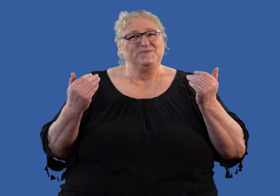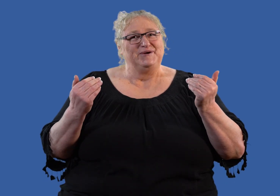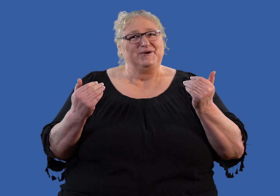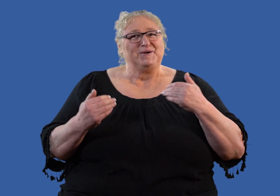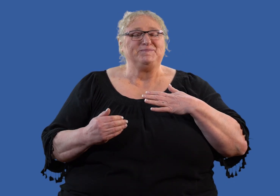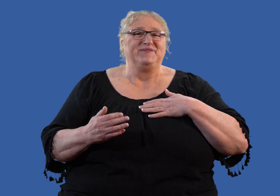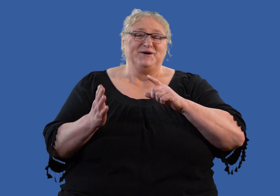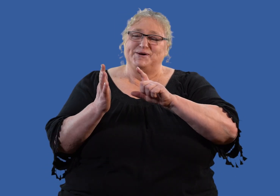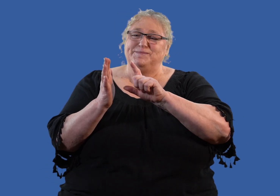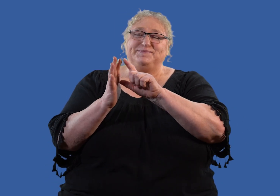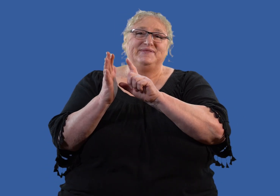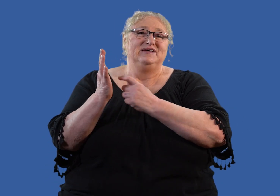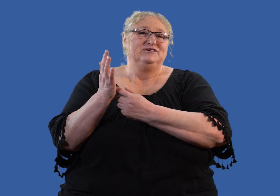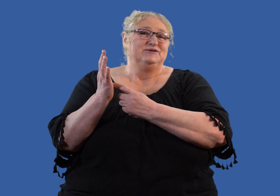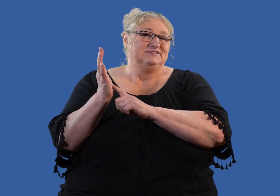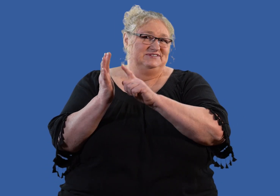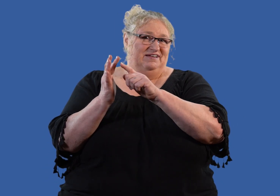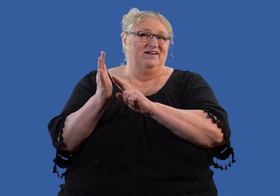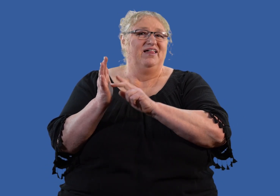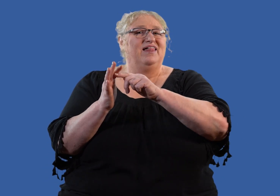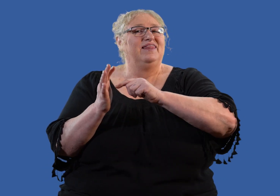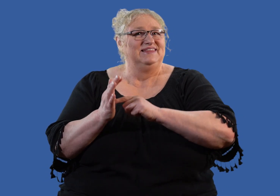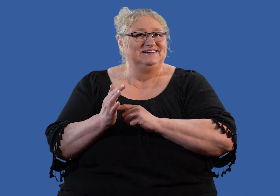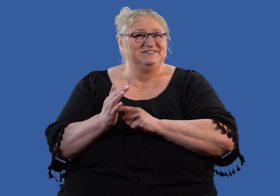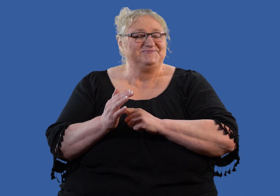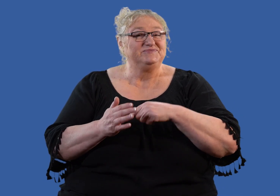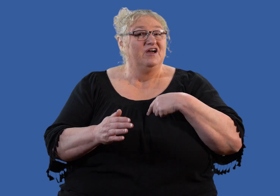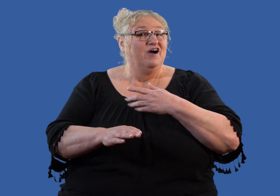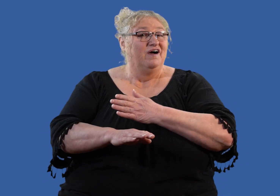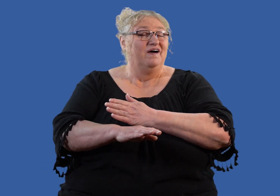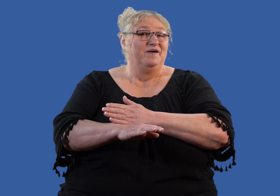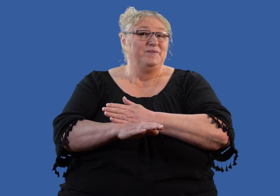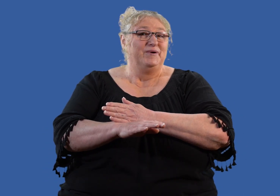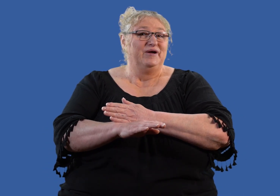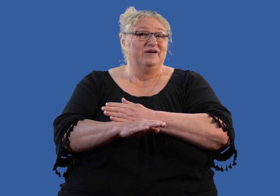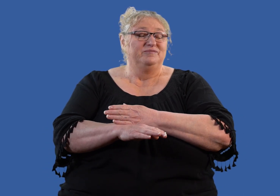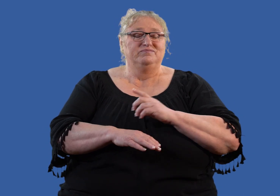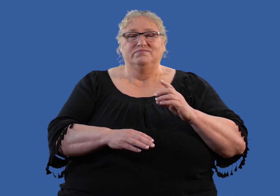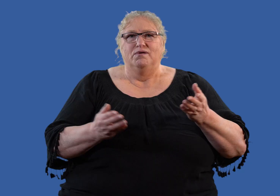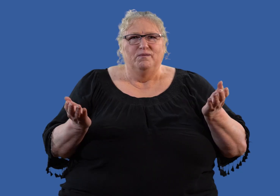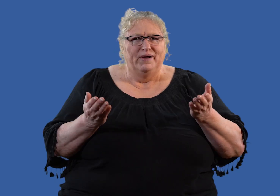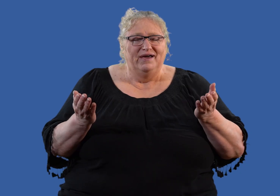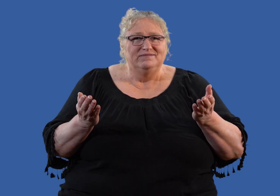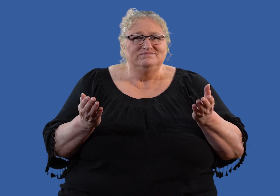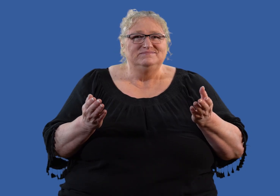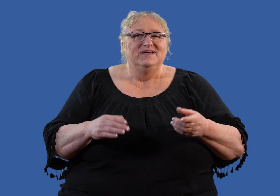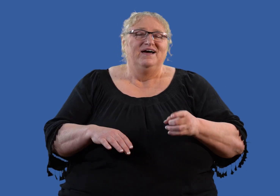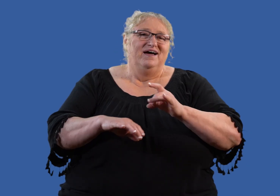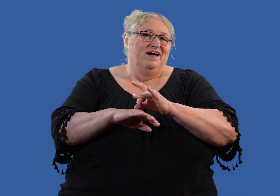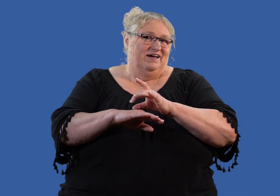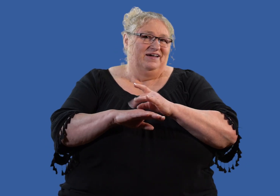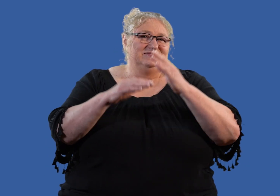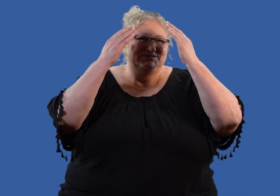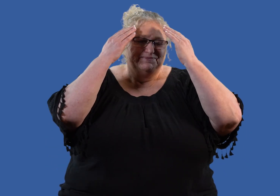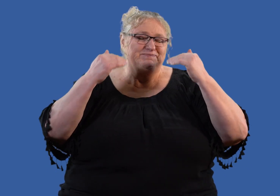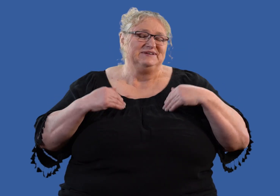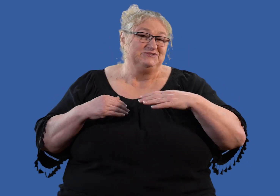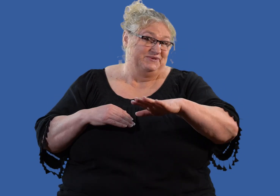Hello and welcome to the Mental Health Awareness video series. My name is Dr. Lynette Hillsberg and I am a counsellor.